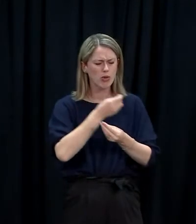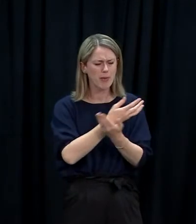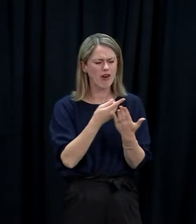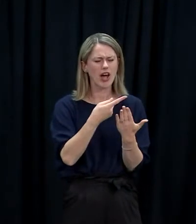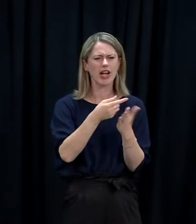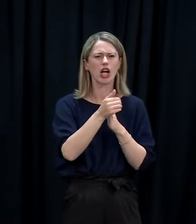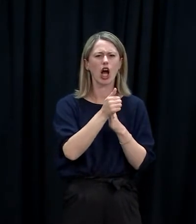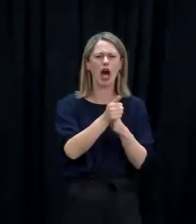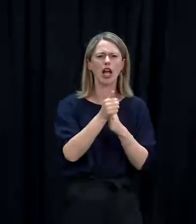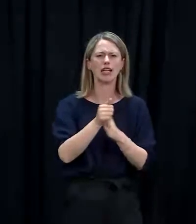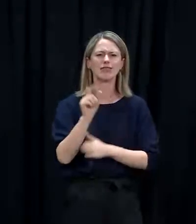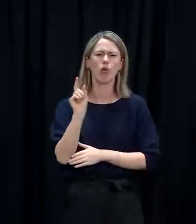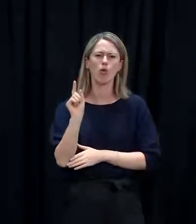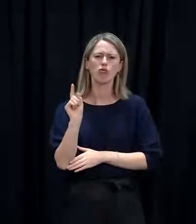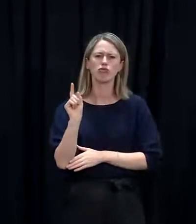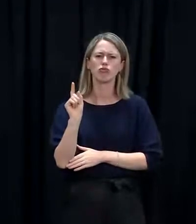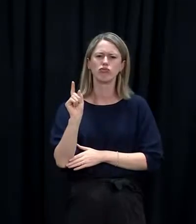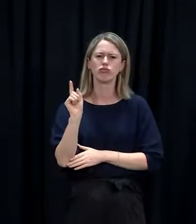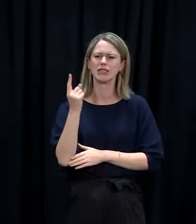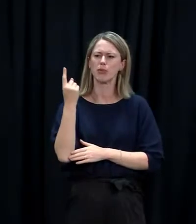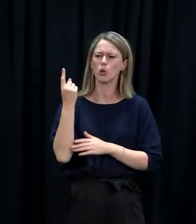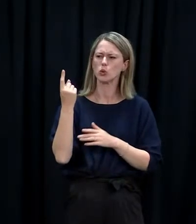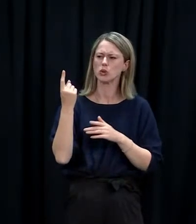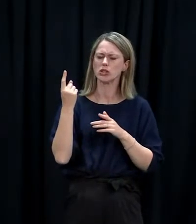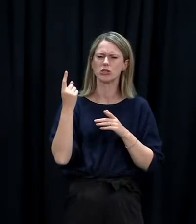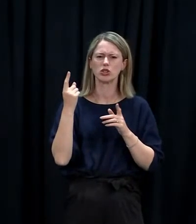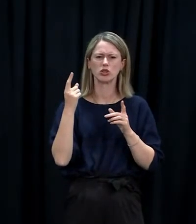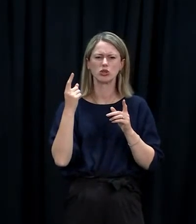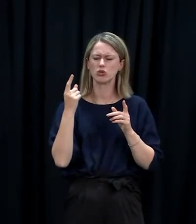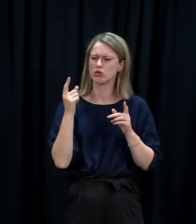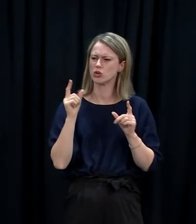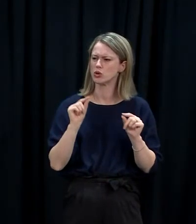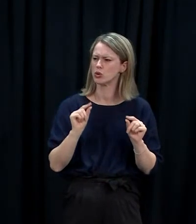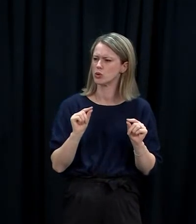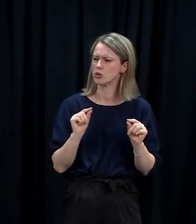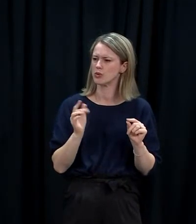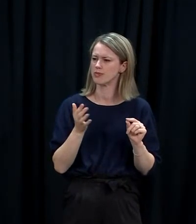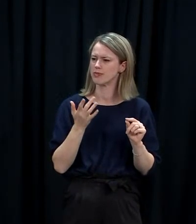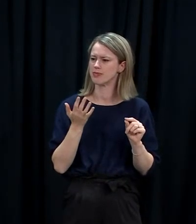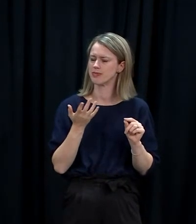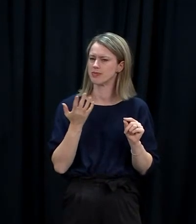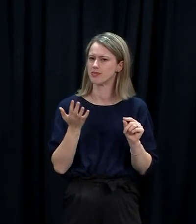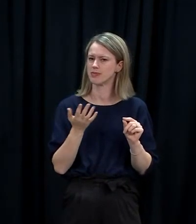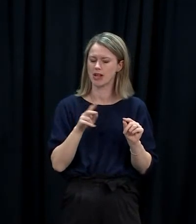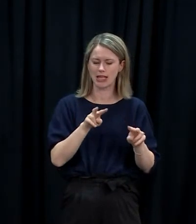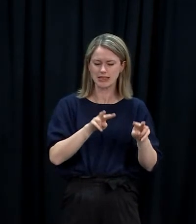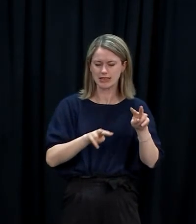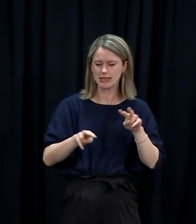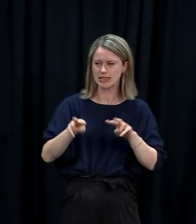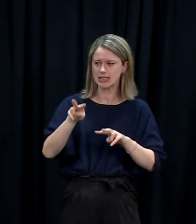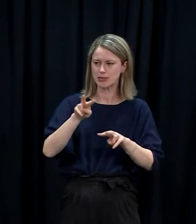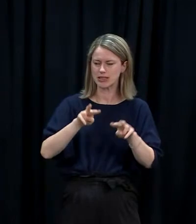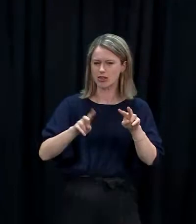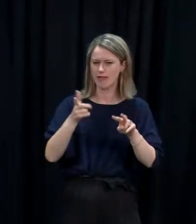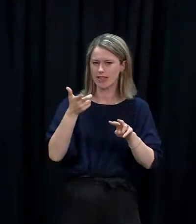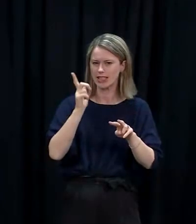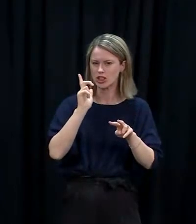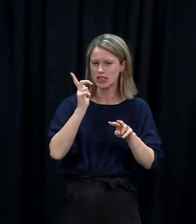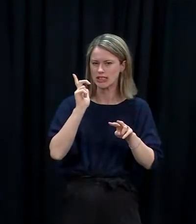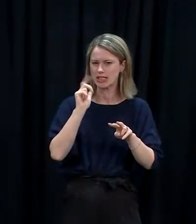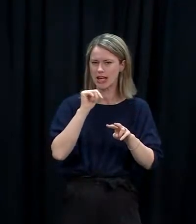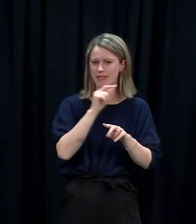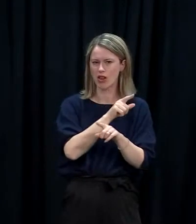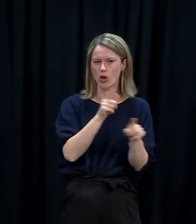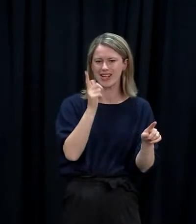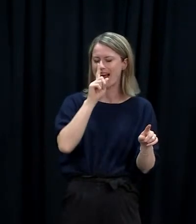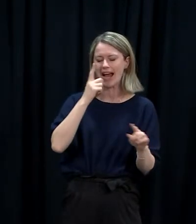out for principals to do, presumably case-by-case assessments of teachers who may not